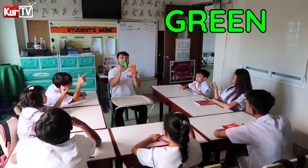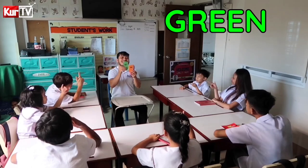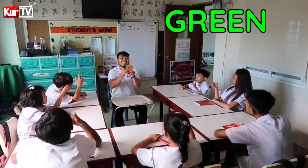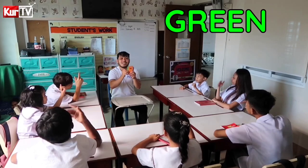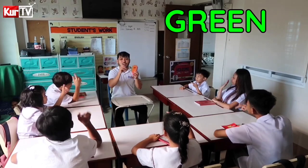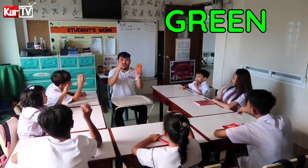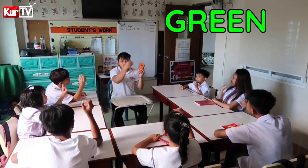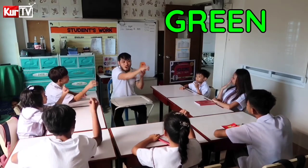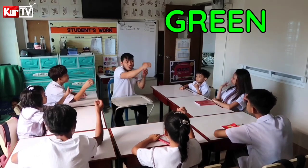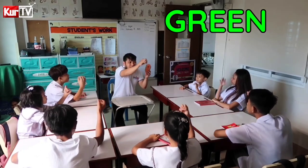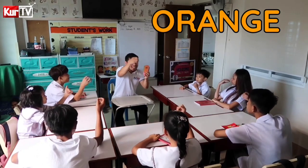Orange.